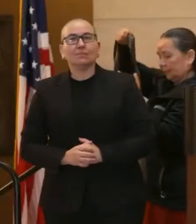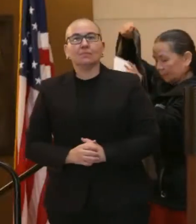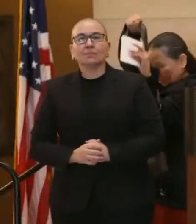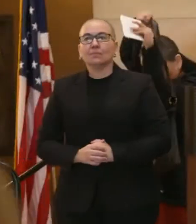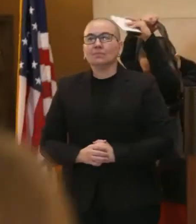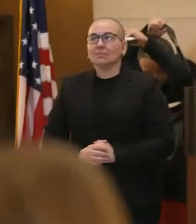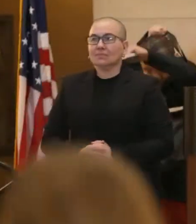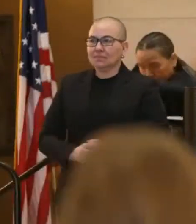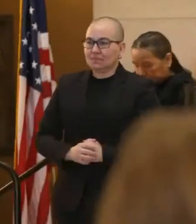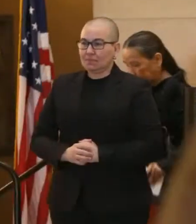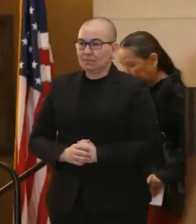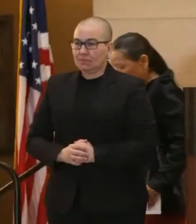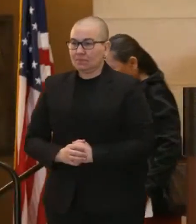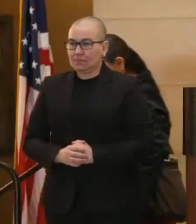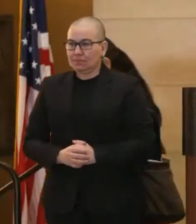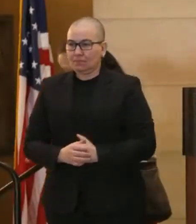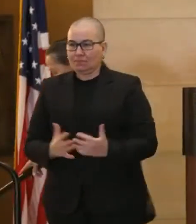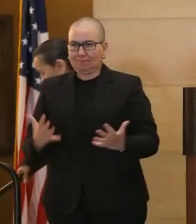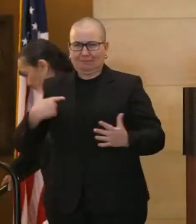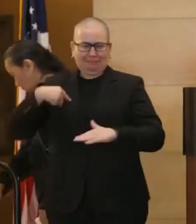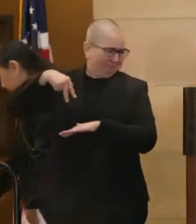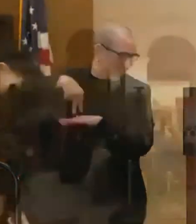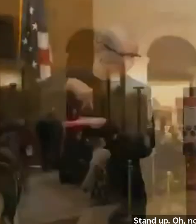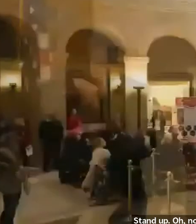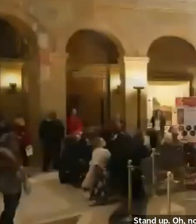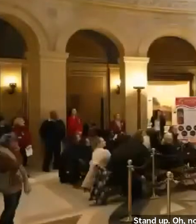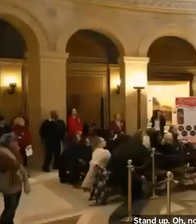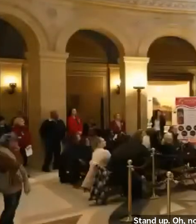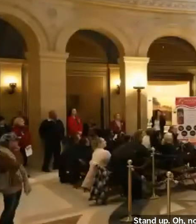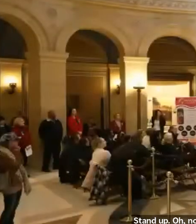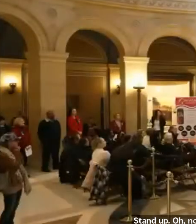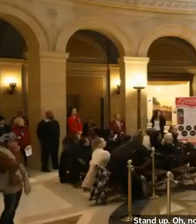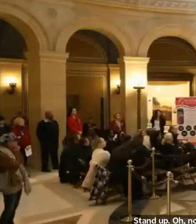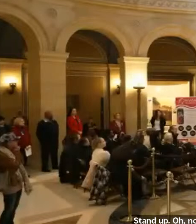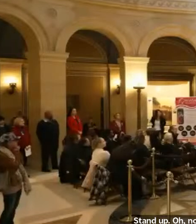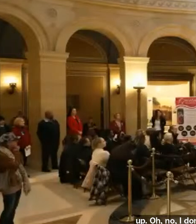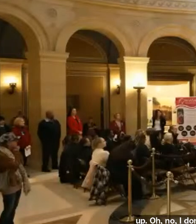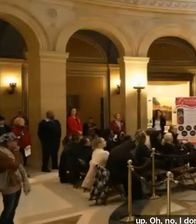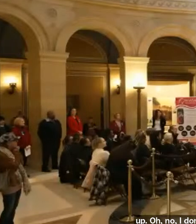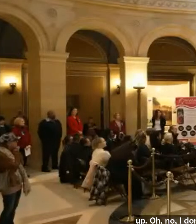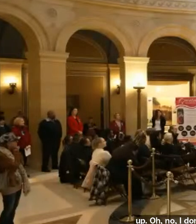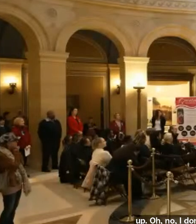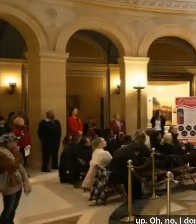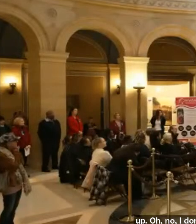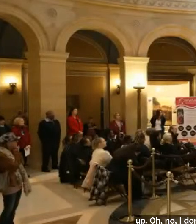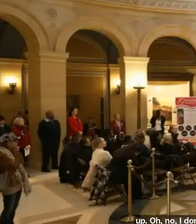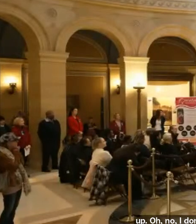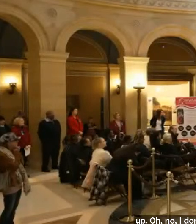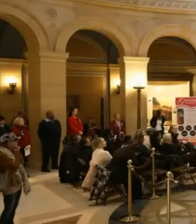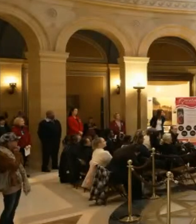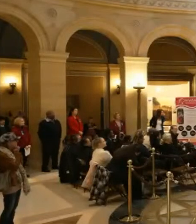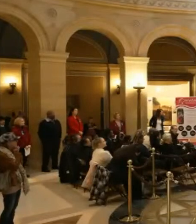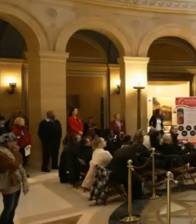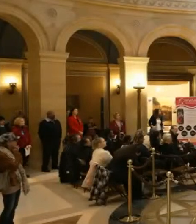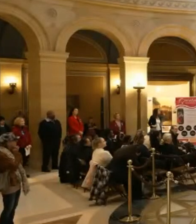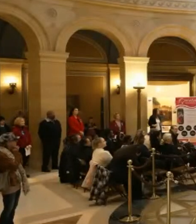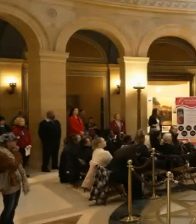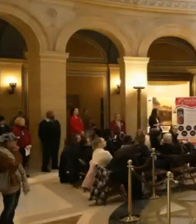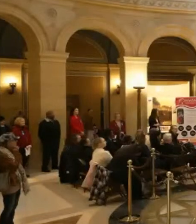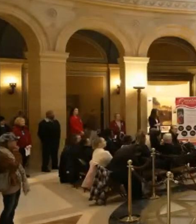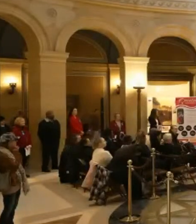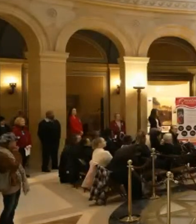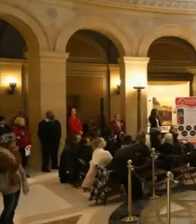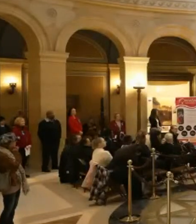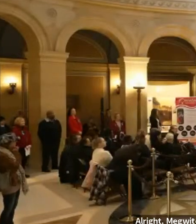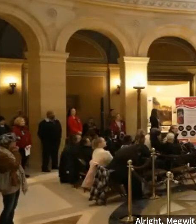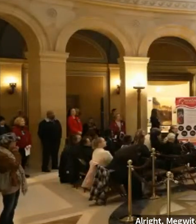Stand on. Oh no, I don't need to stand on that one. All right, Miigwech, Nancy, for your beautiful prayer and your